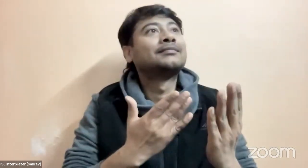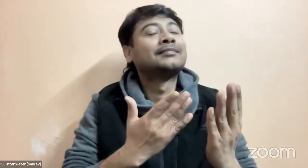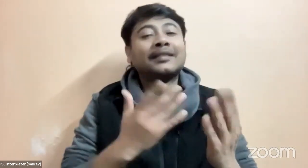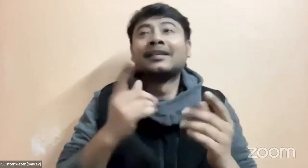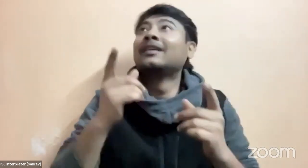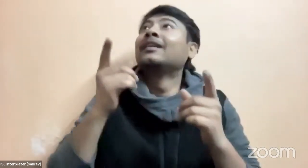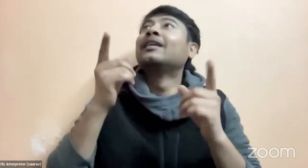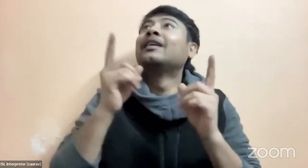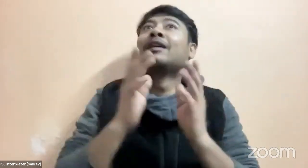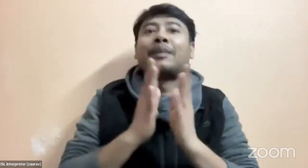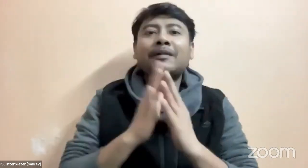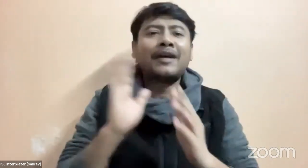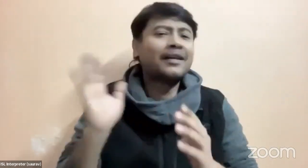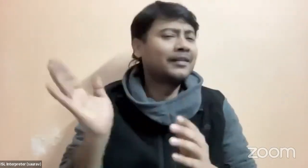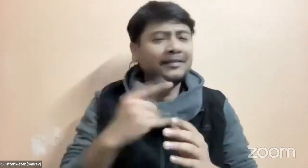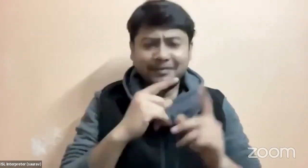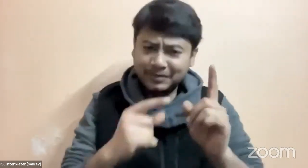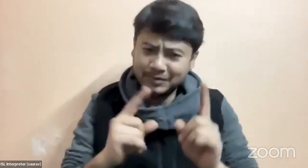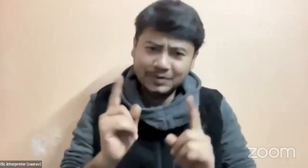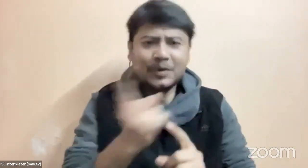gods, oh, Lord Balram,